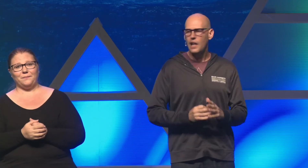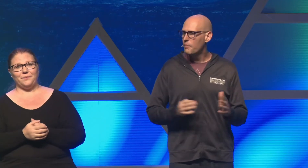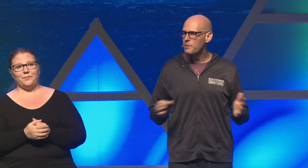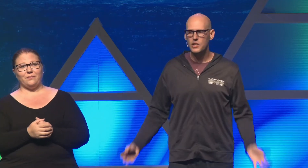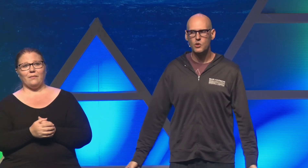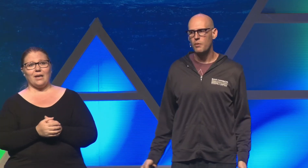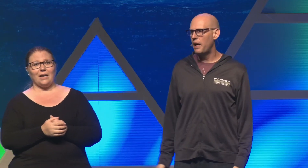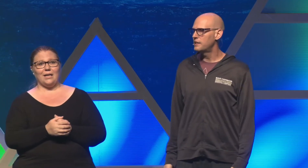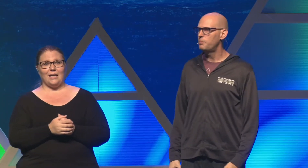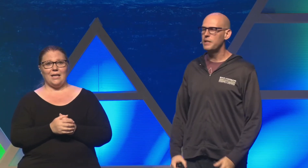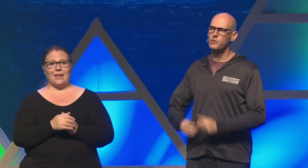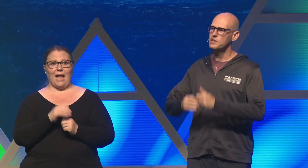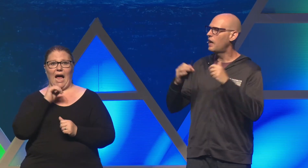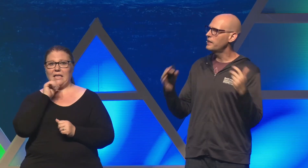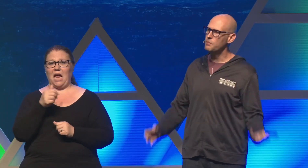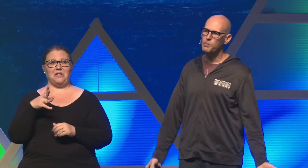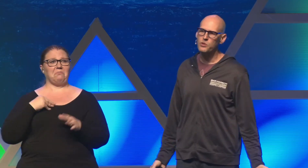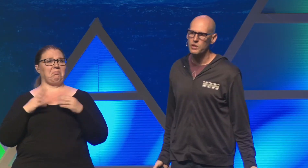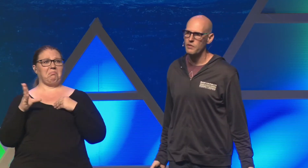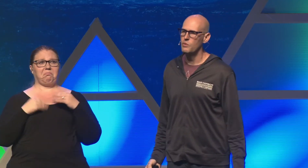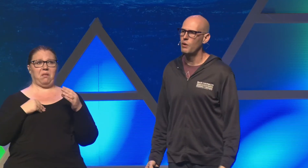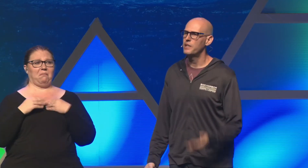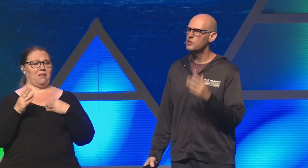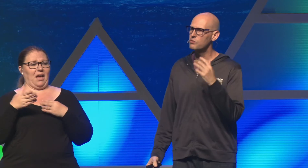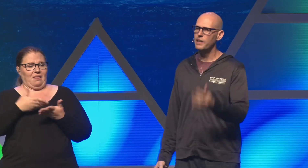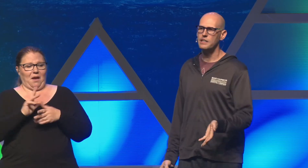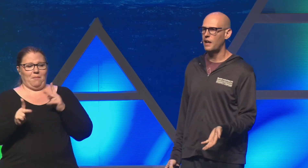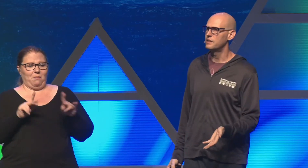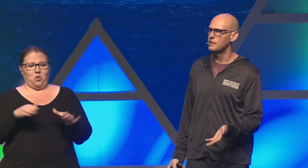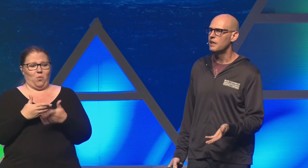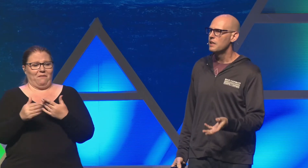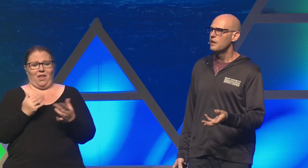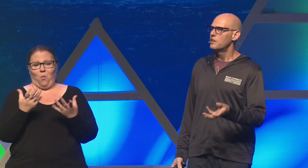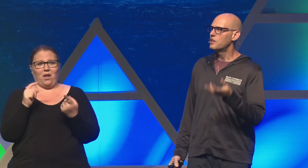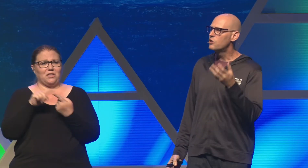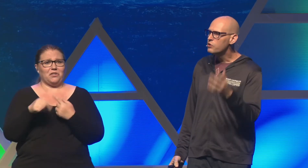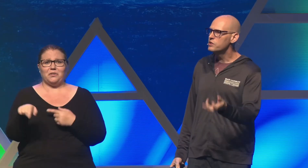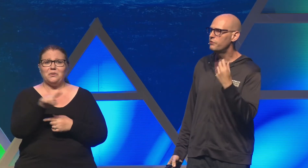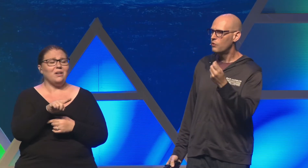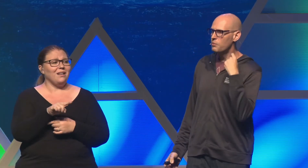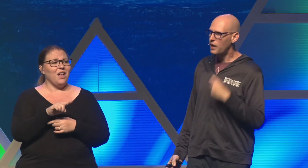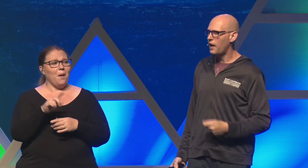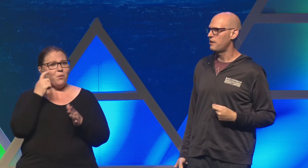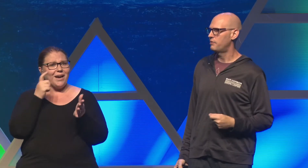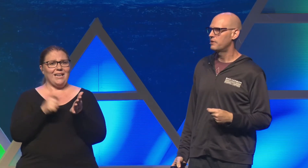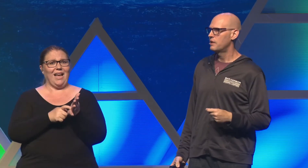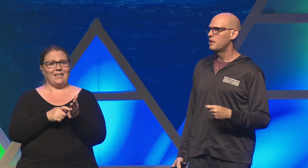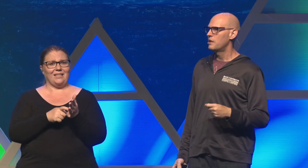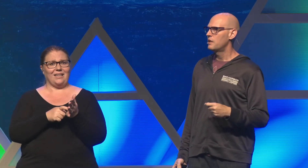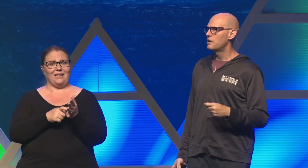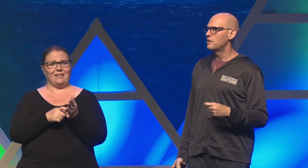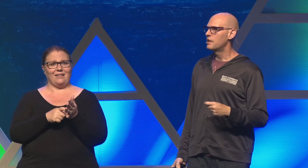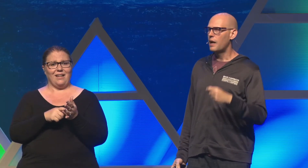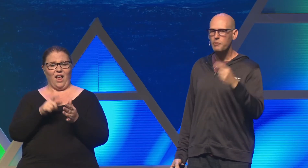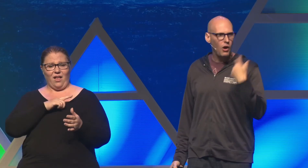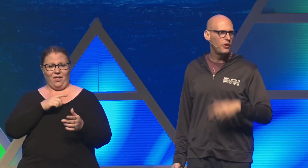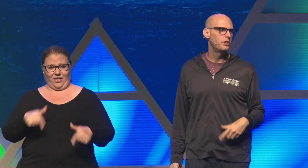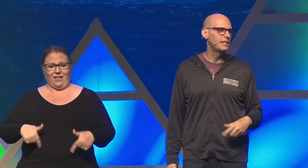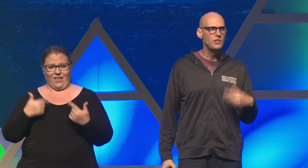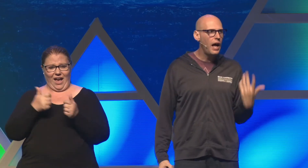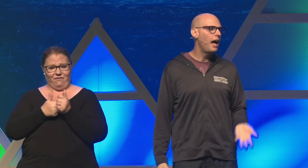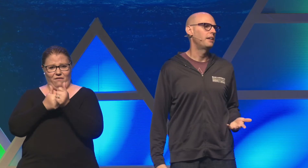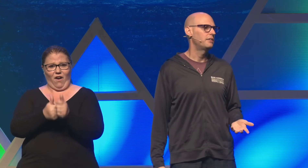It's not being a doormat to people. It's not letting people do whatever they want, but it's recognizing the cruciform life that I'm